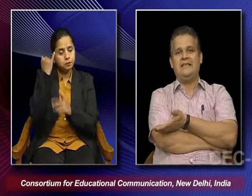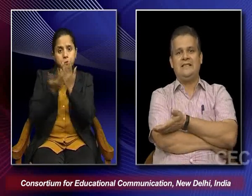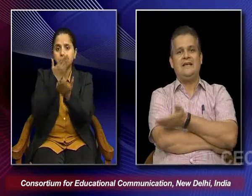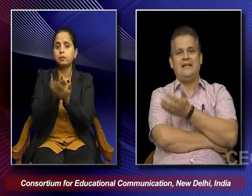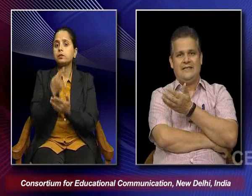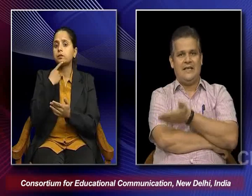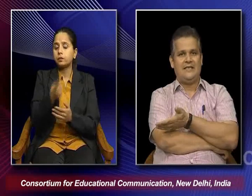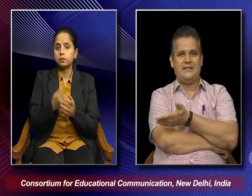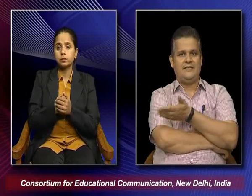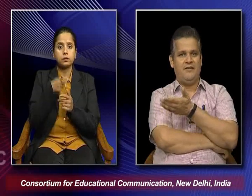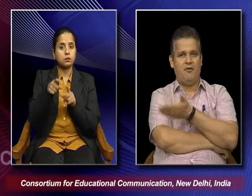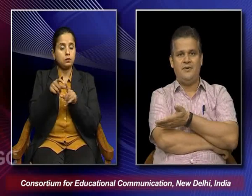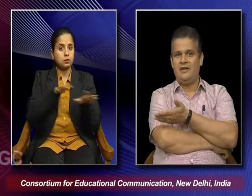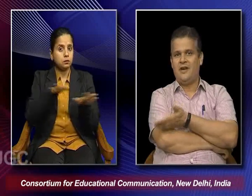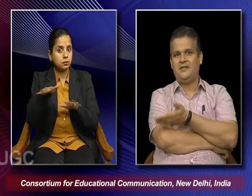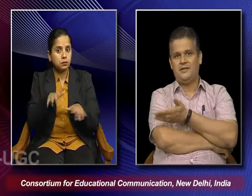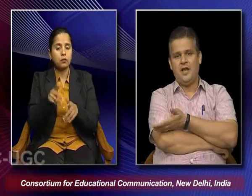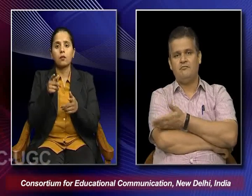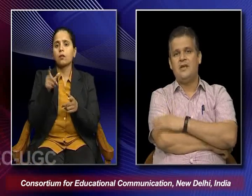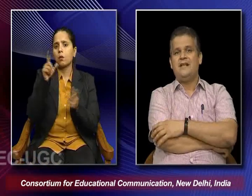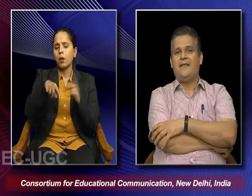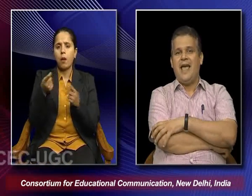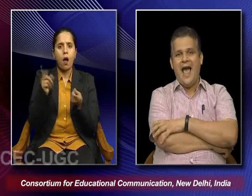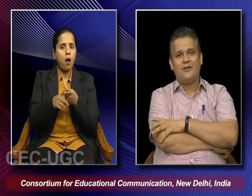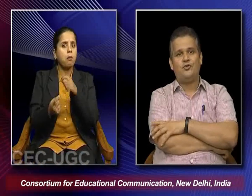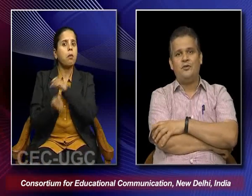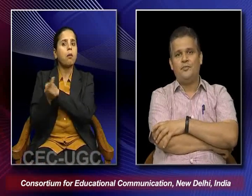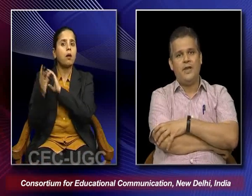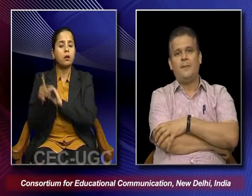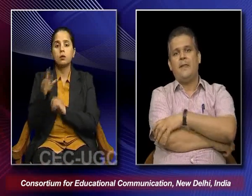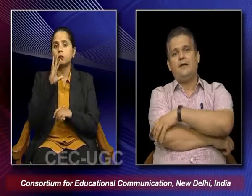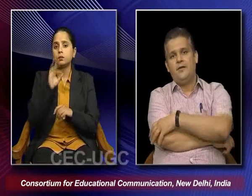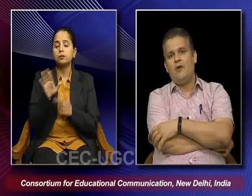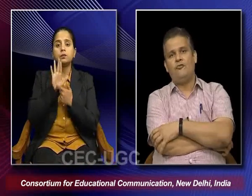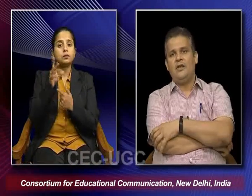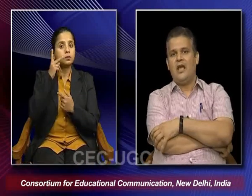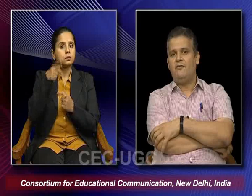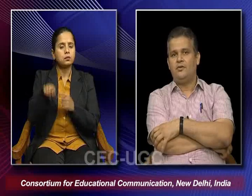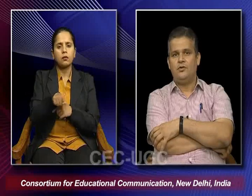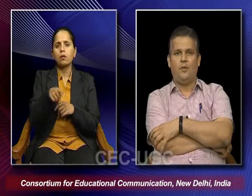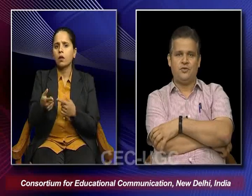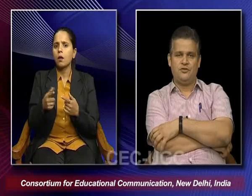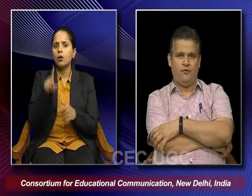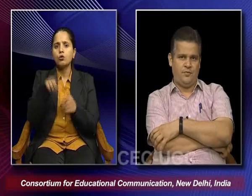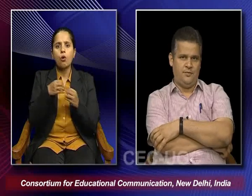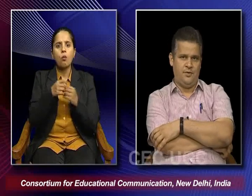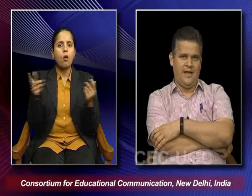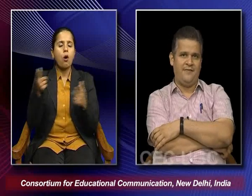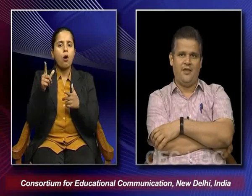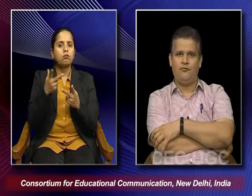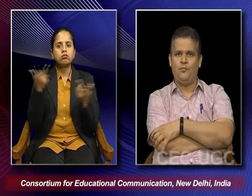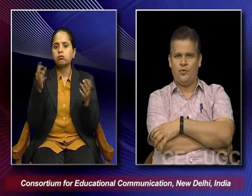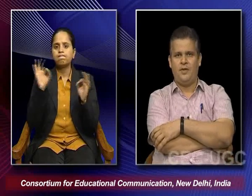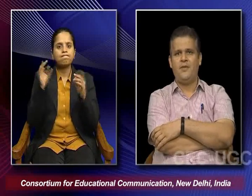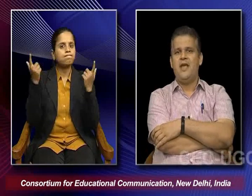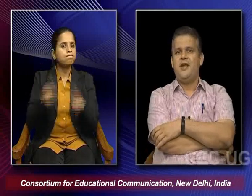when these disasters and environmental crises come, they actually bring down the livelihood options of people and